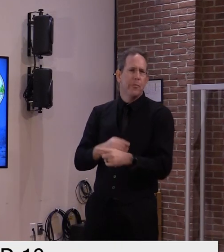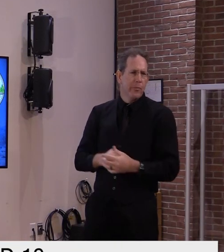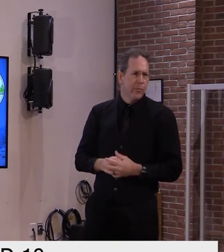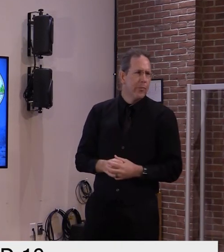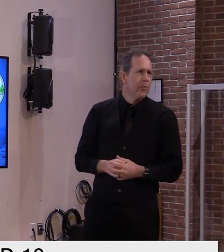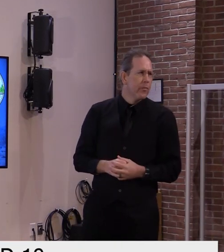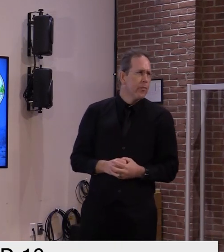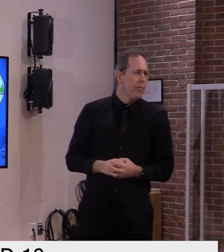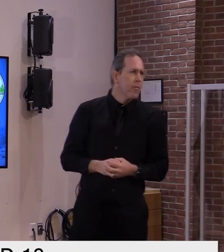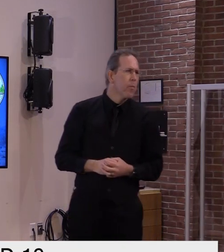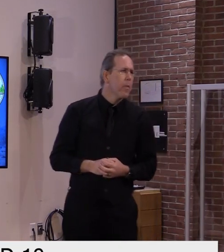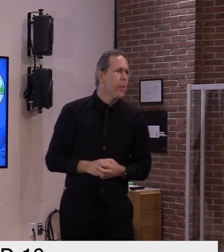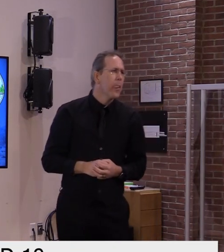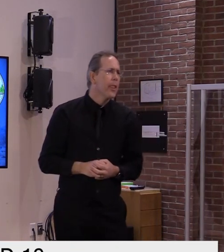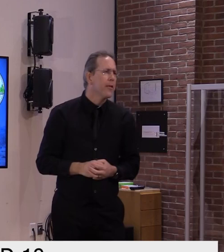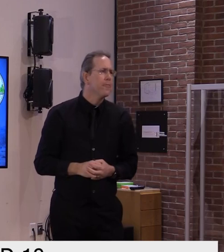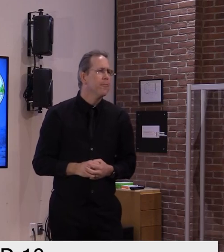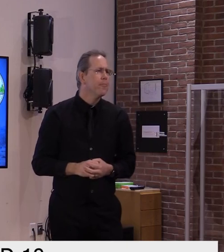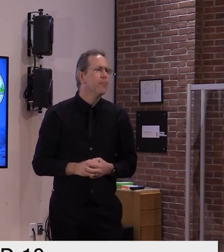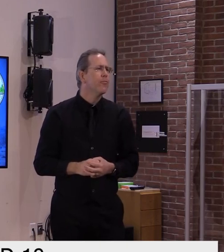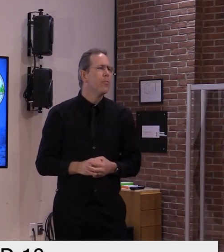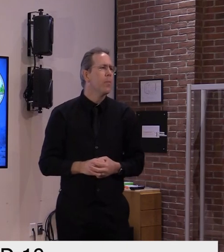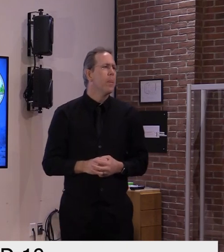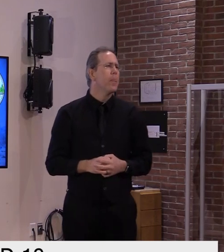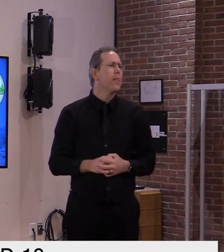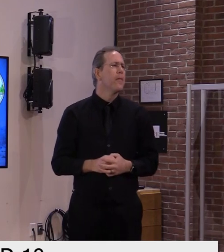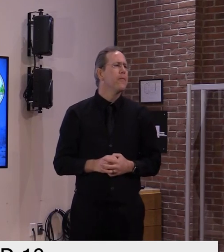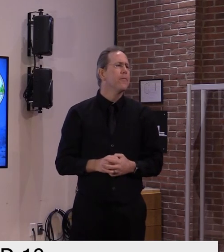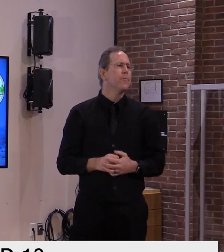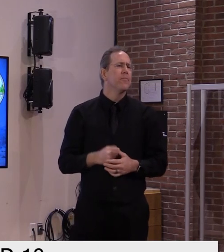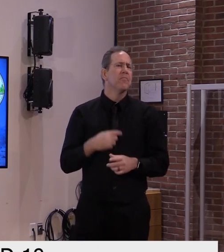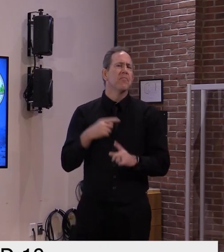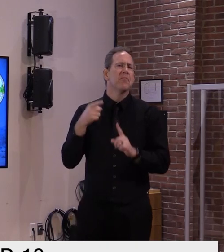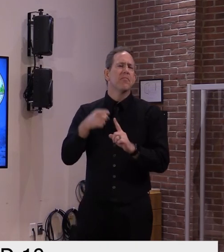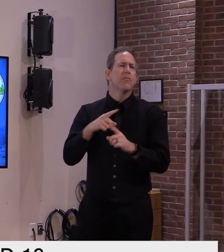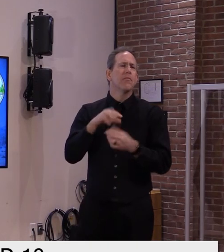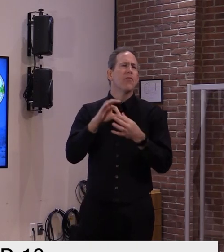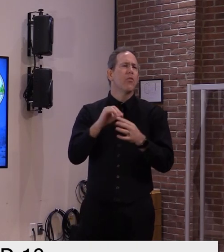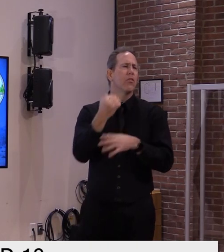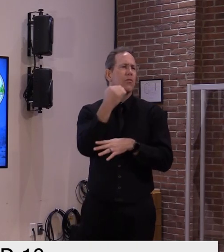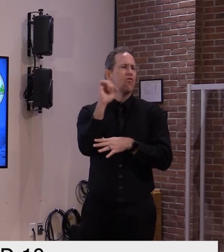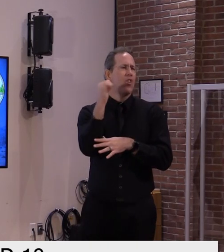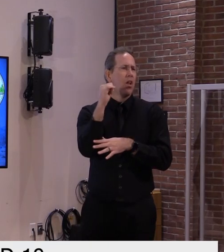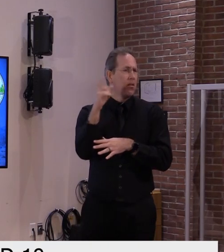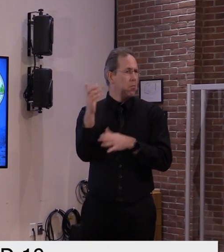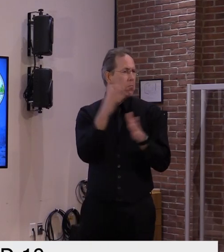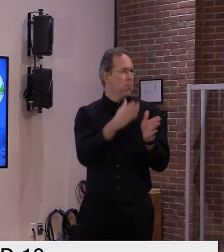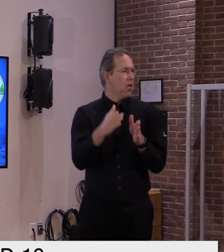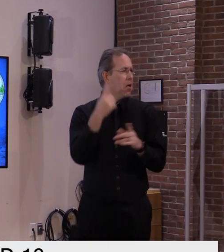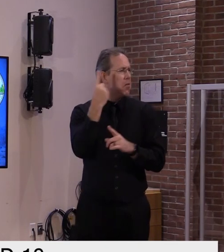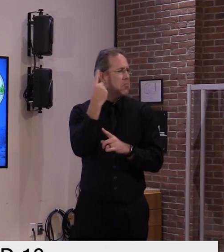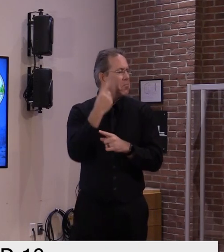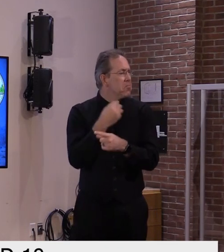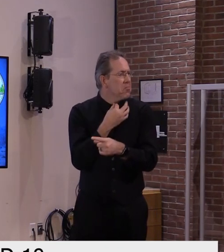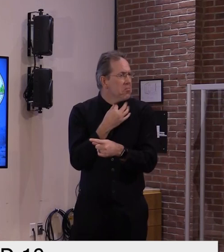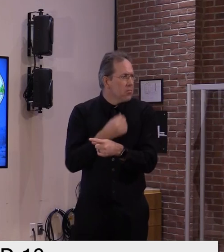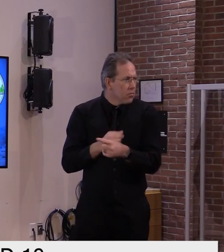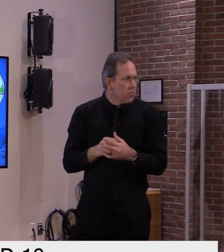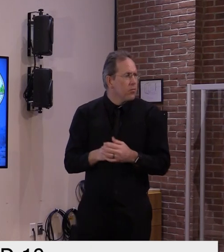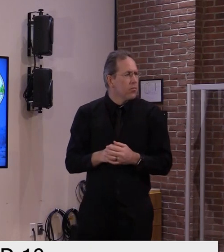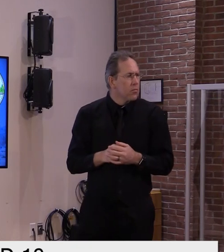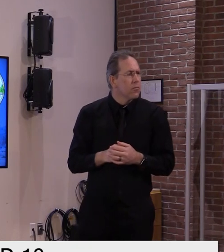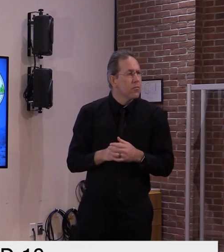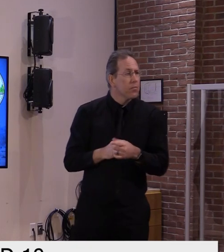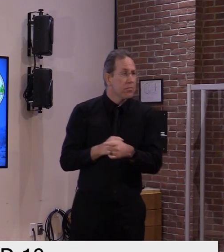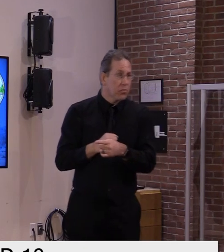these potential rallies or events that are being planned. You know, both of you sort of laid out that, you know,